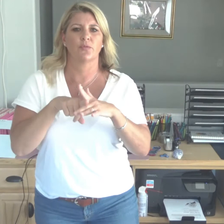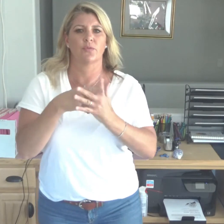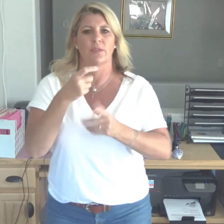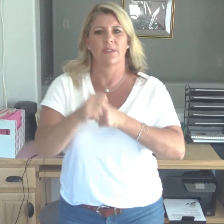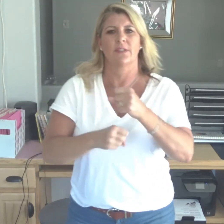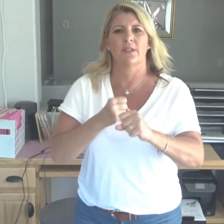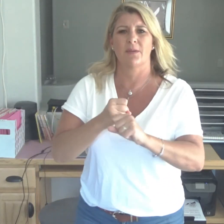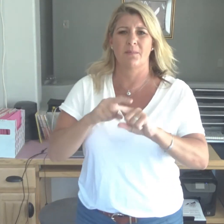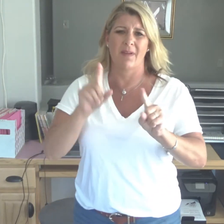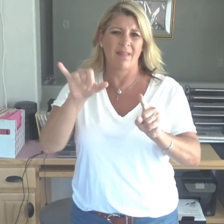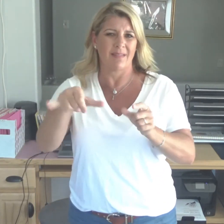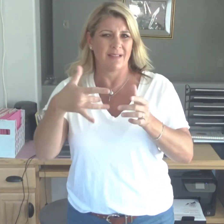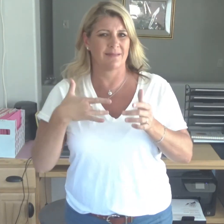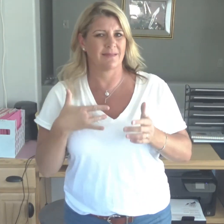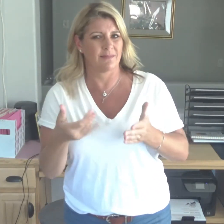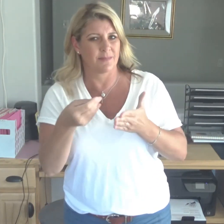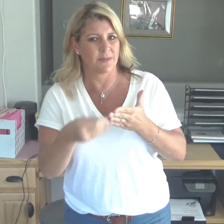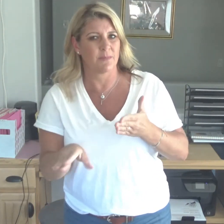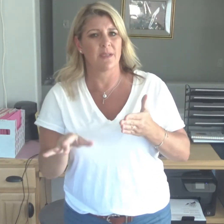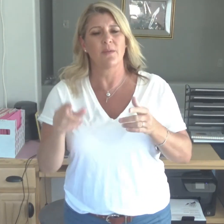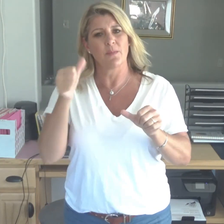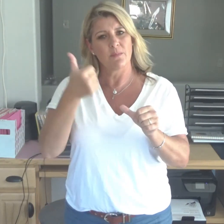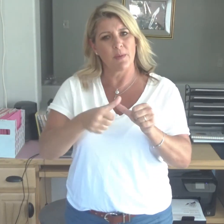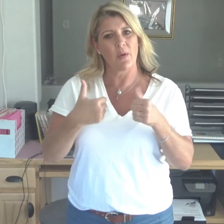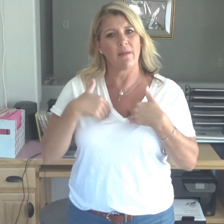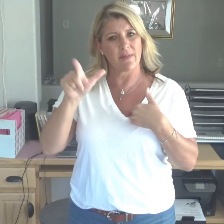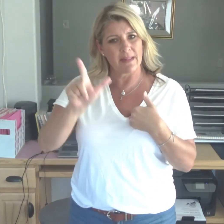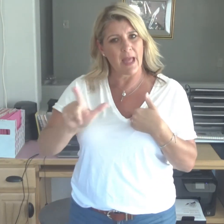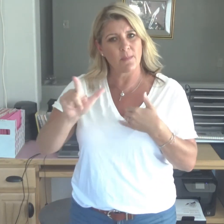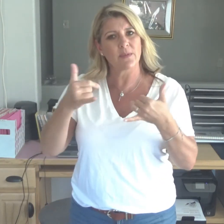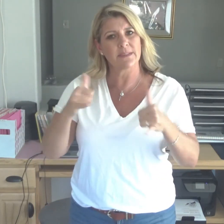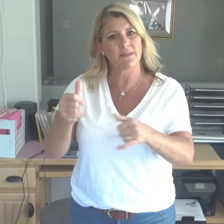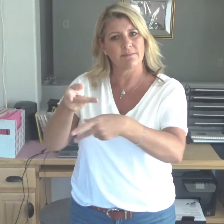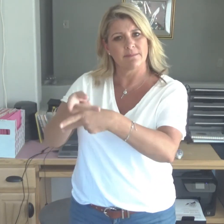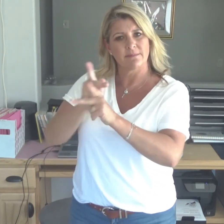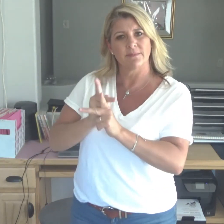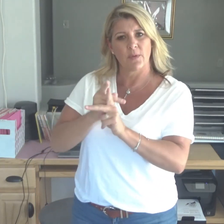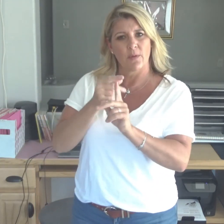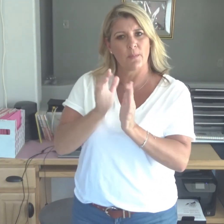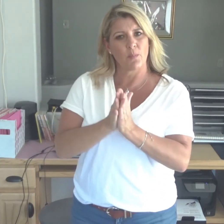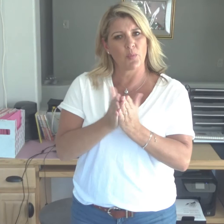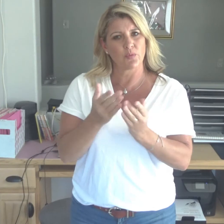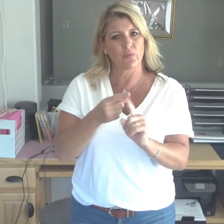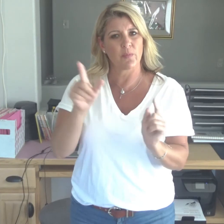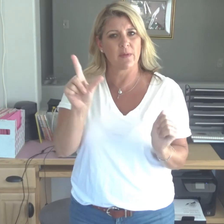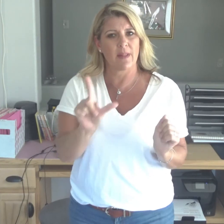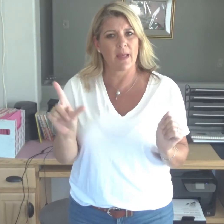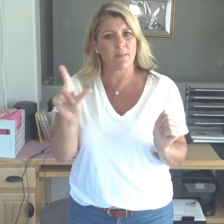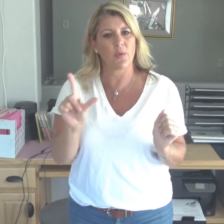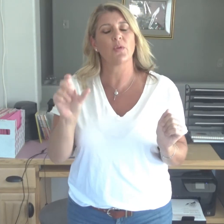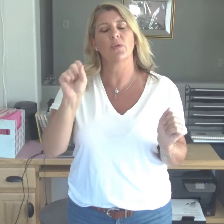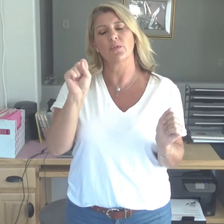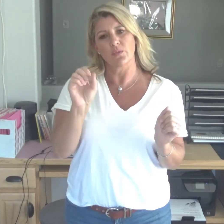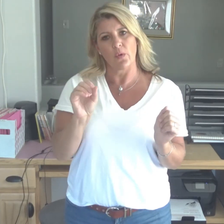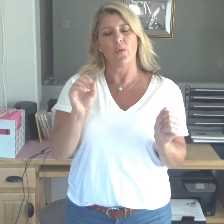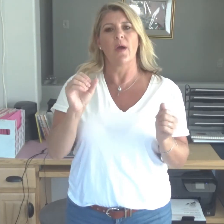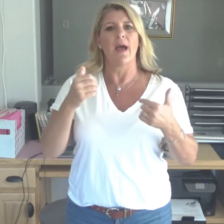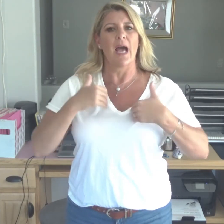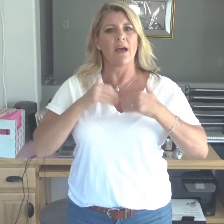I purchased some books for the year, but that can be quite expensive. You can still get library books,